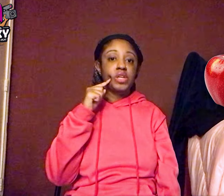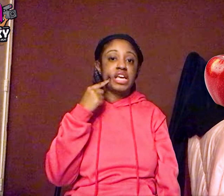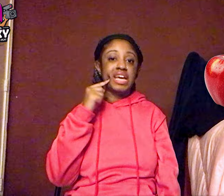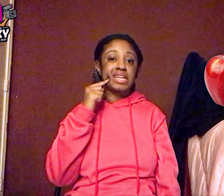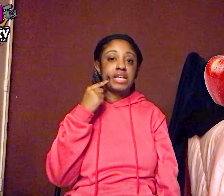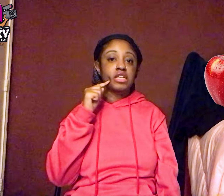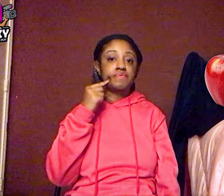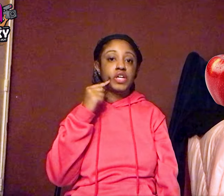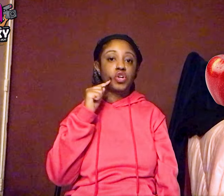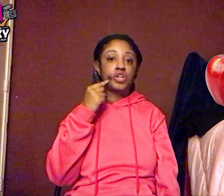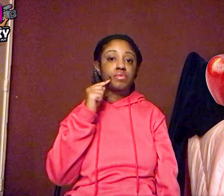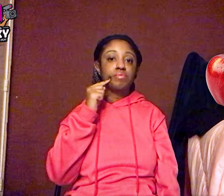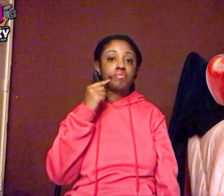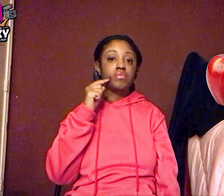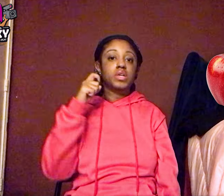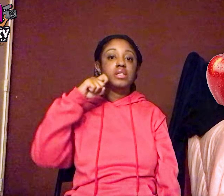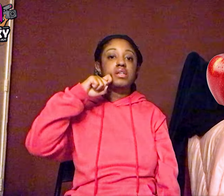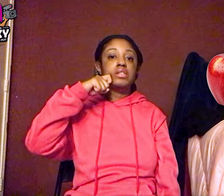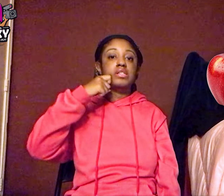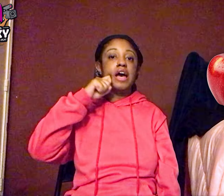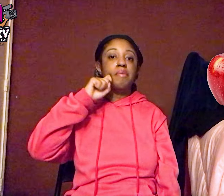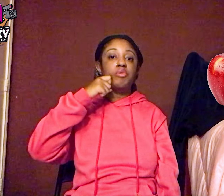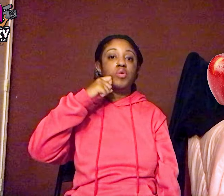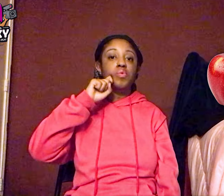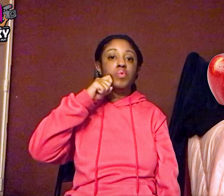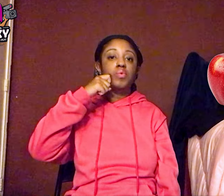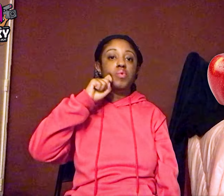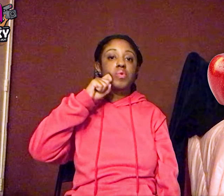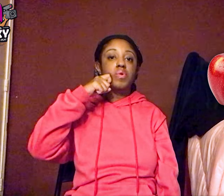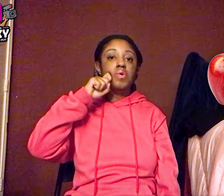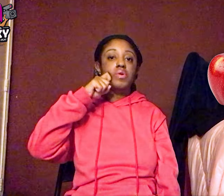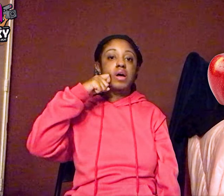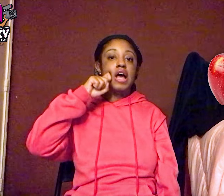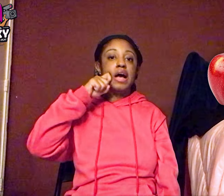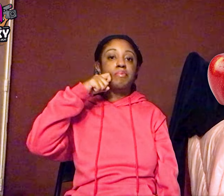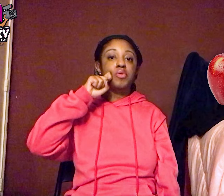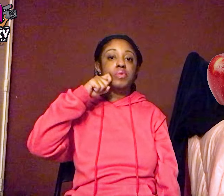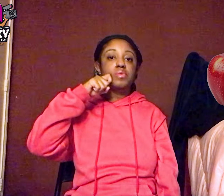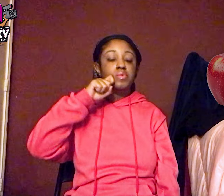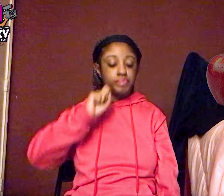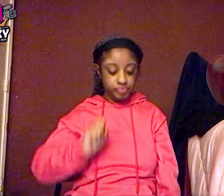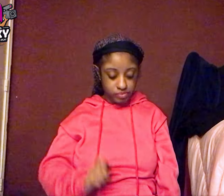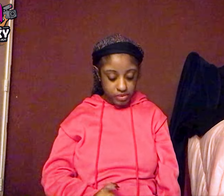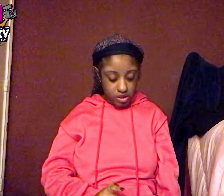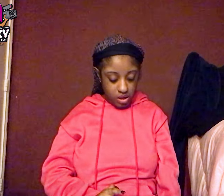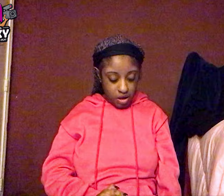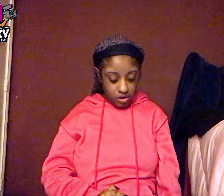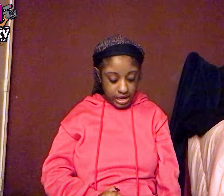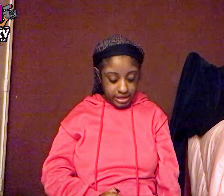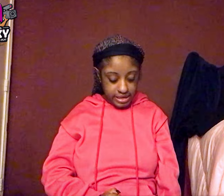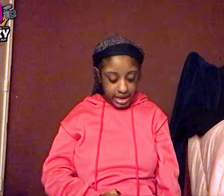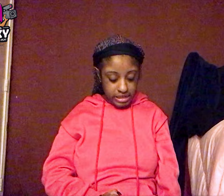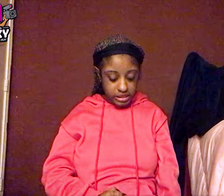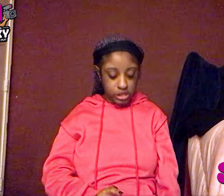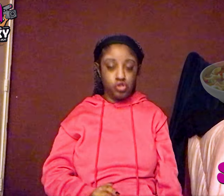the index finger. This is apple. Apple. Okay, next is